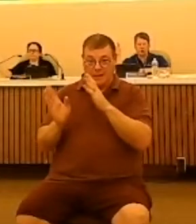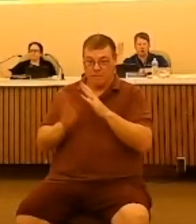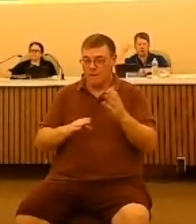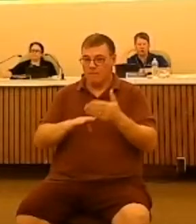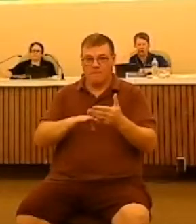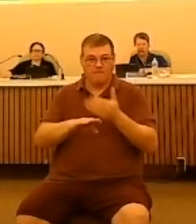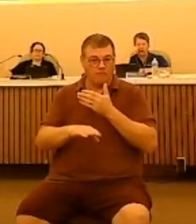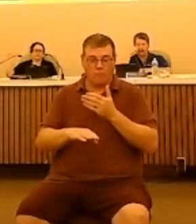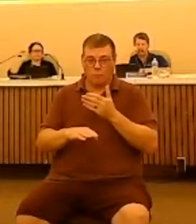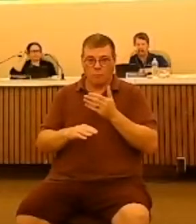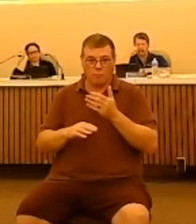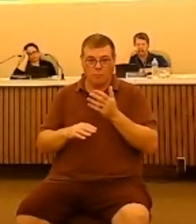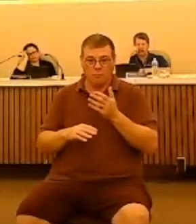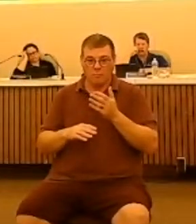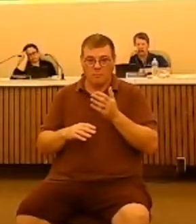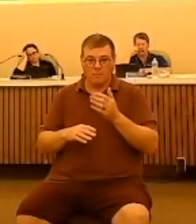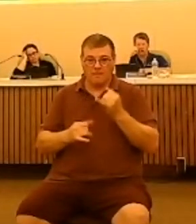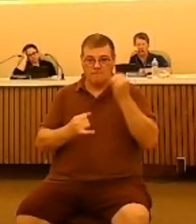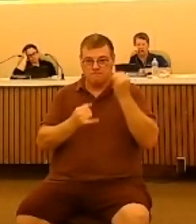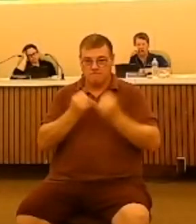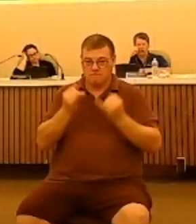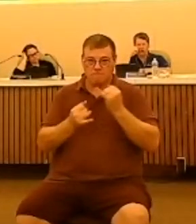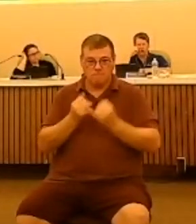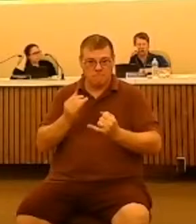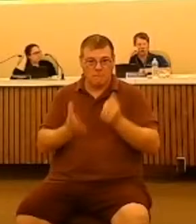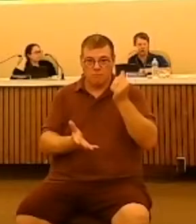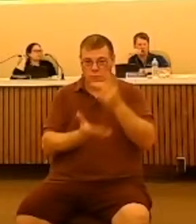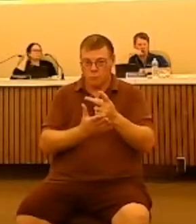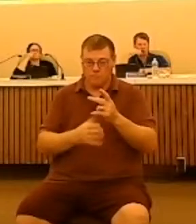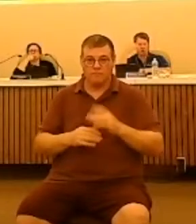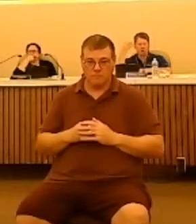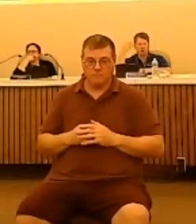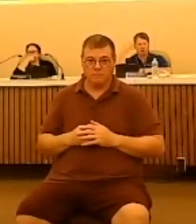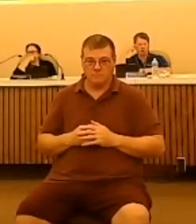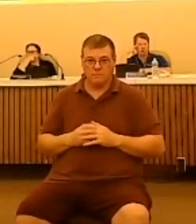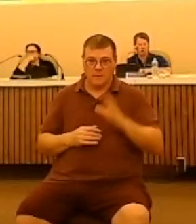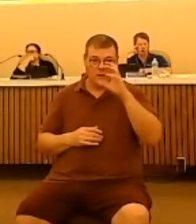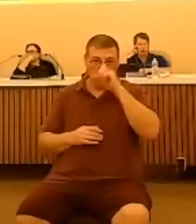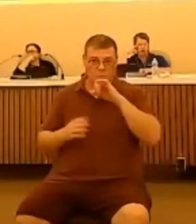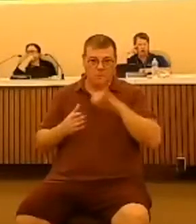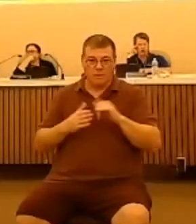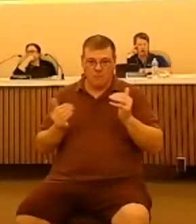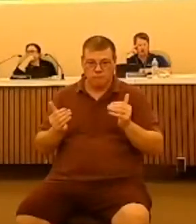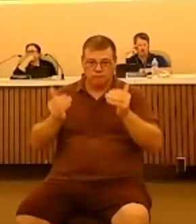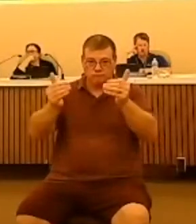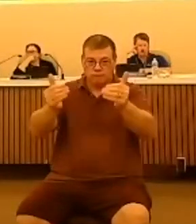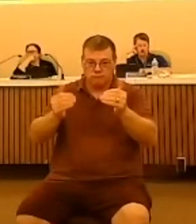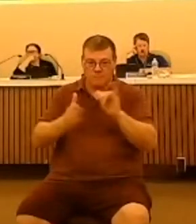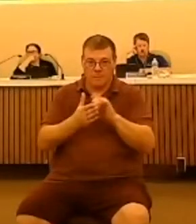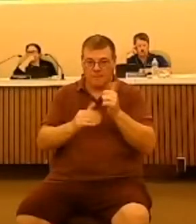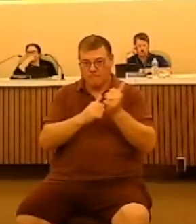get final site plan approval, again, assuming it moves forward that far. So